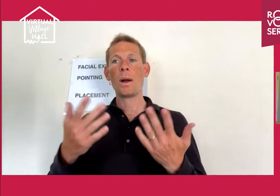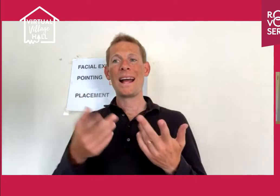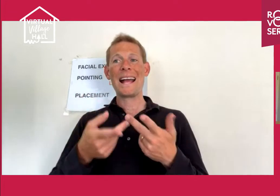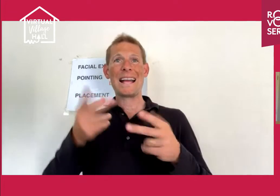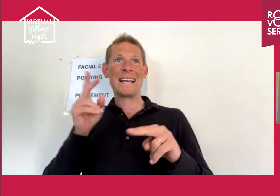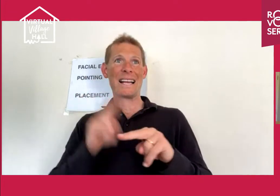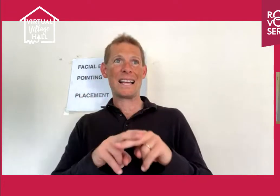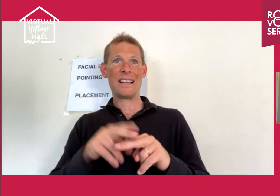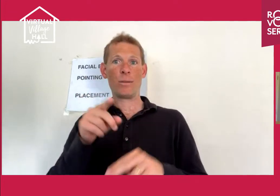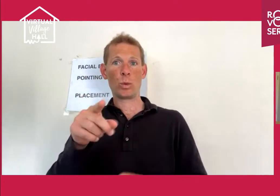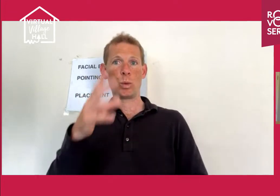Okay.